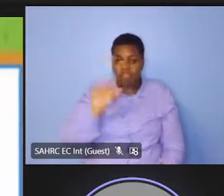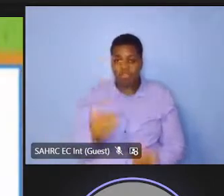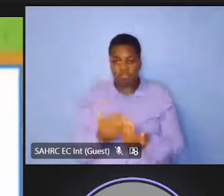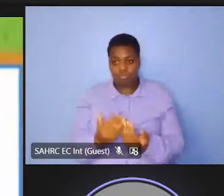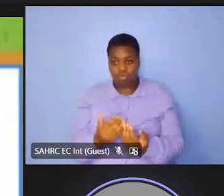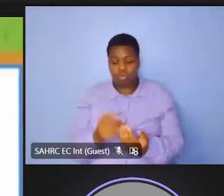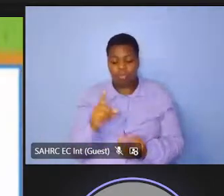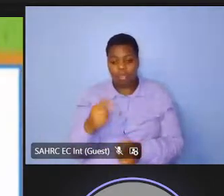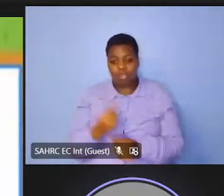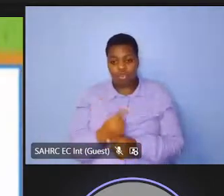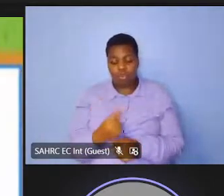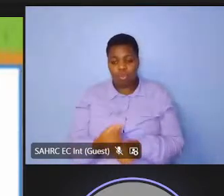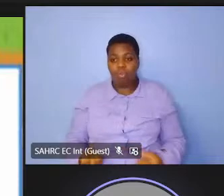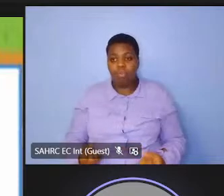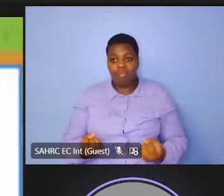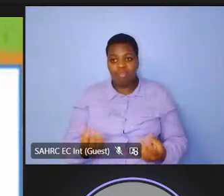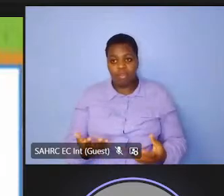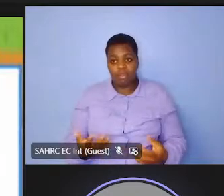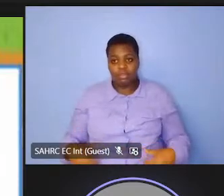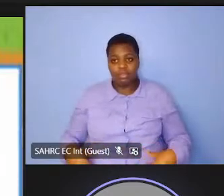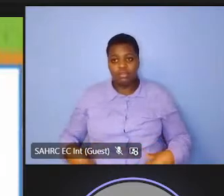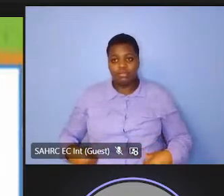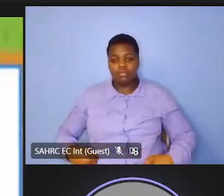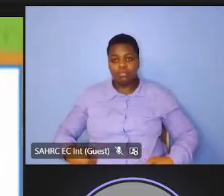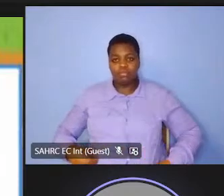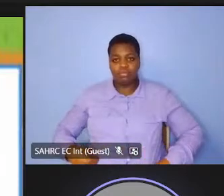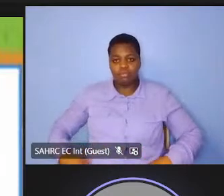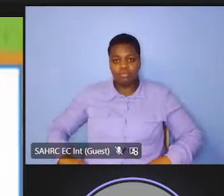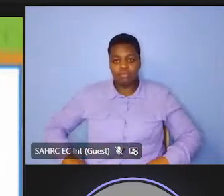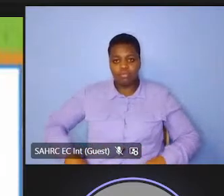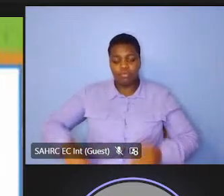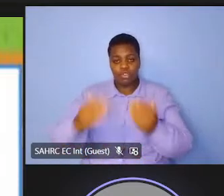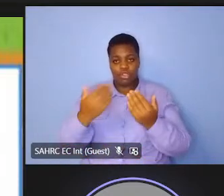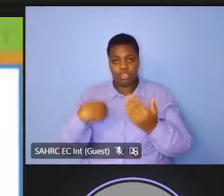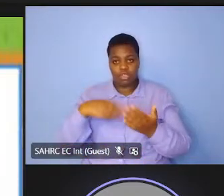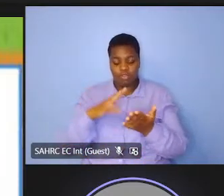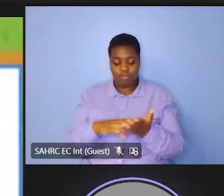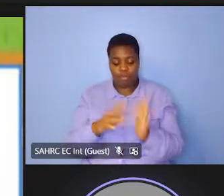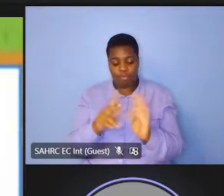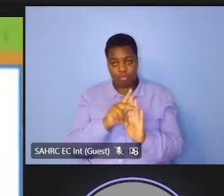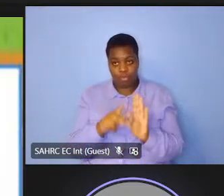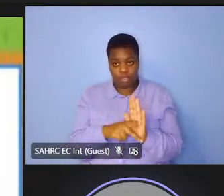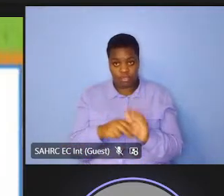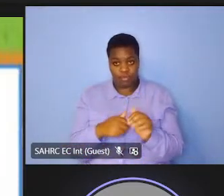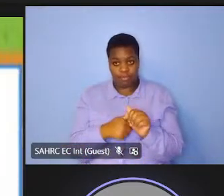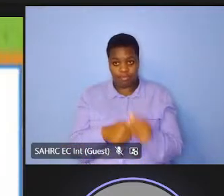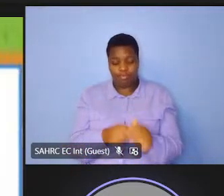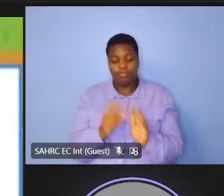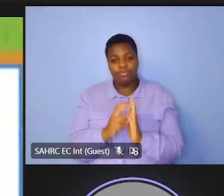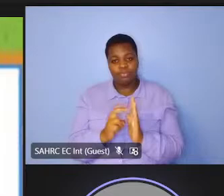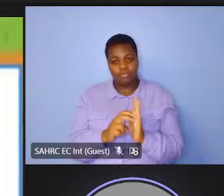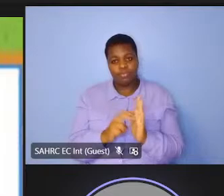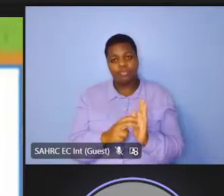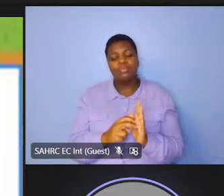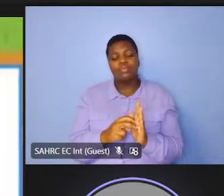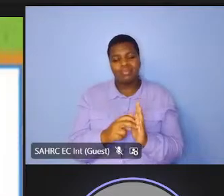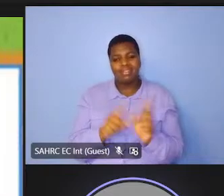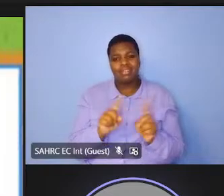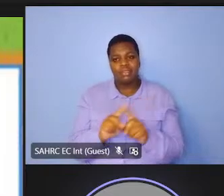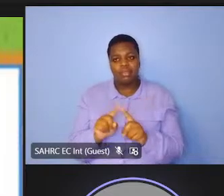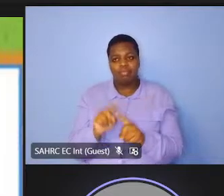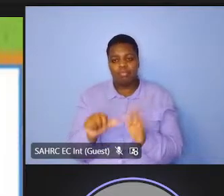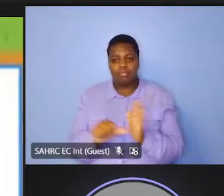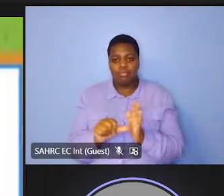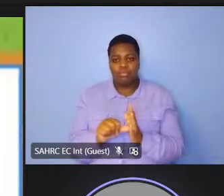that schools must govern their uniform policies through their code of conduct. I think it's important then that we look